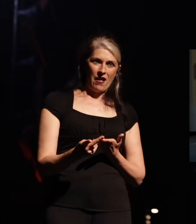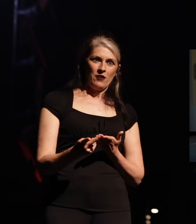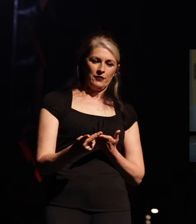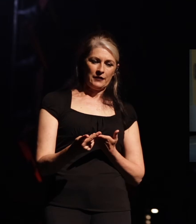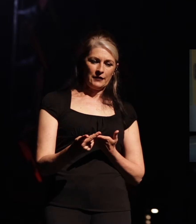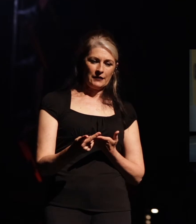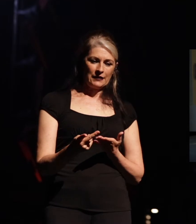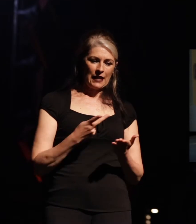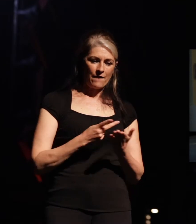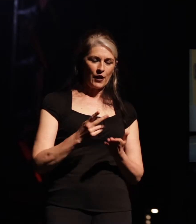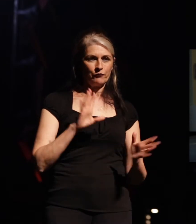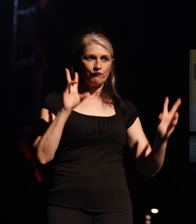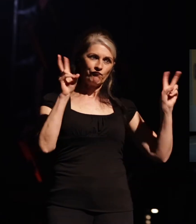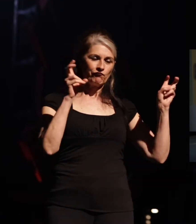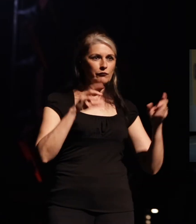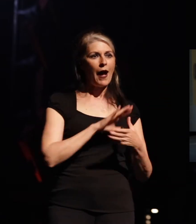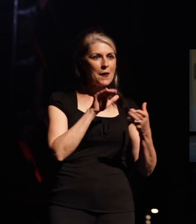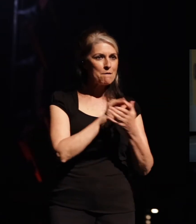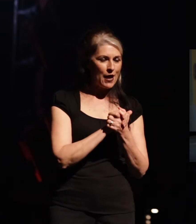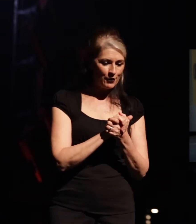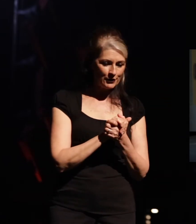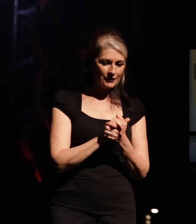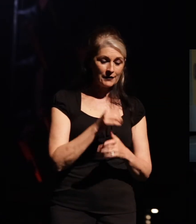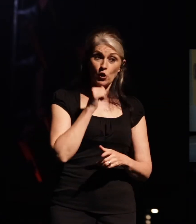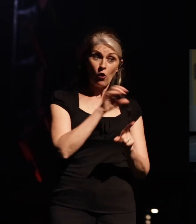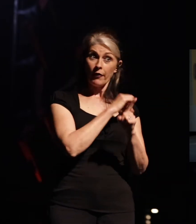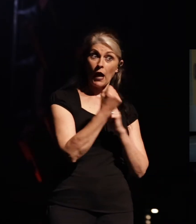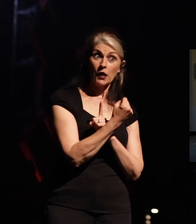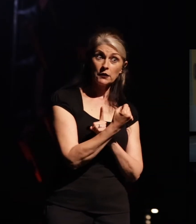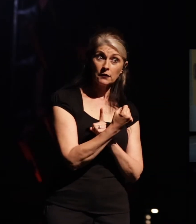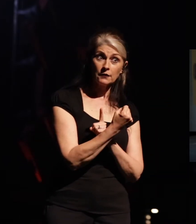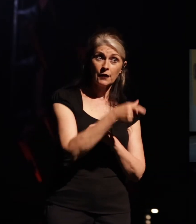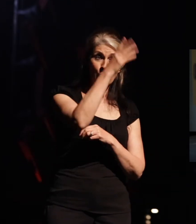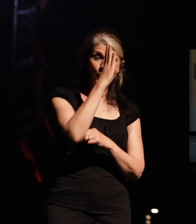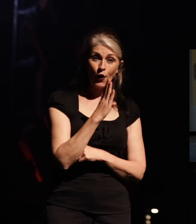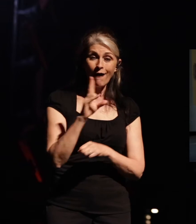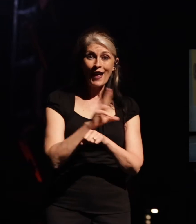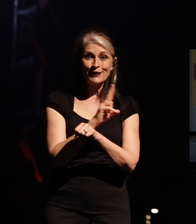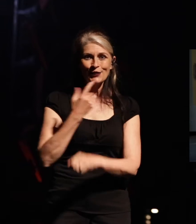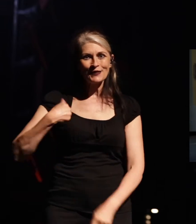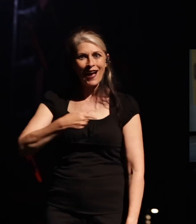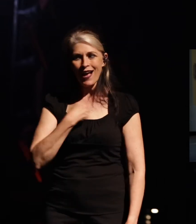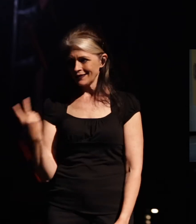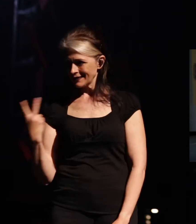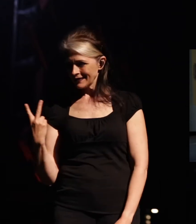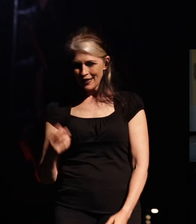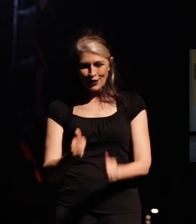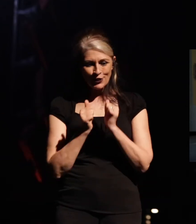my marriage. And that's not the case. You know, God has used us actually together to minister